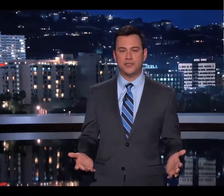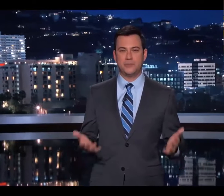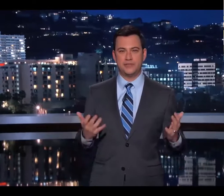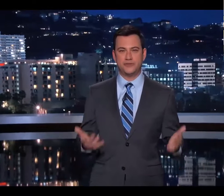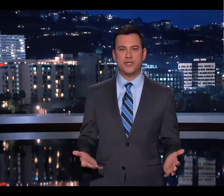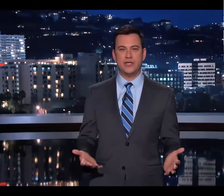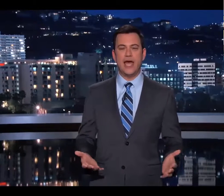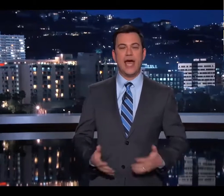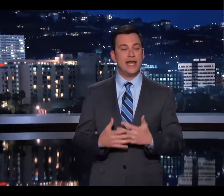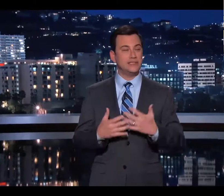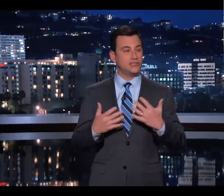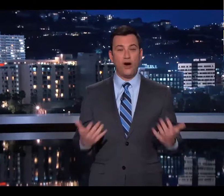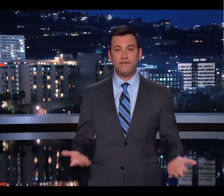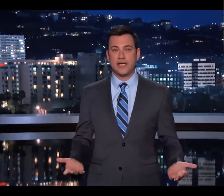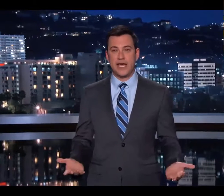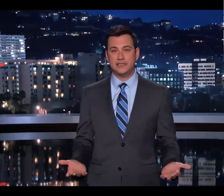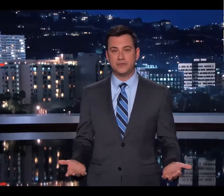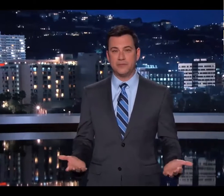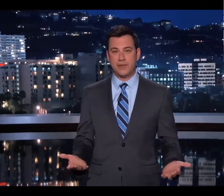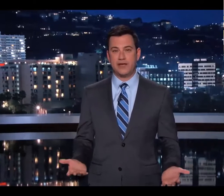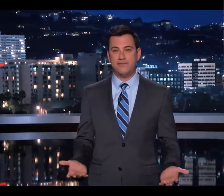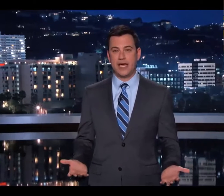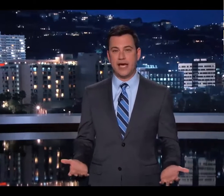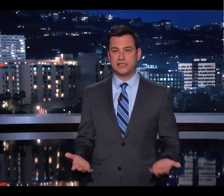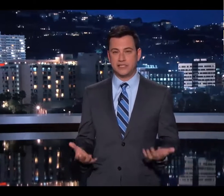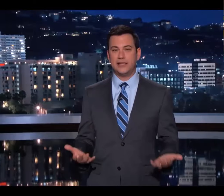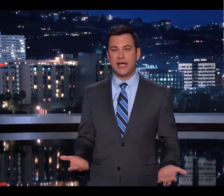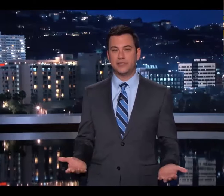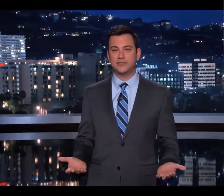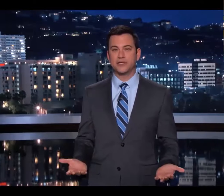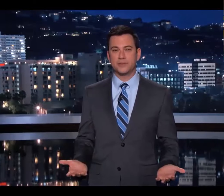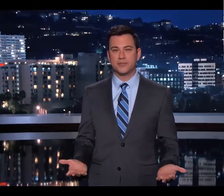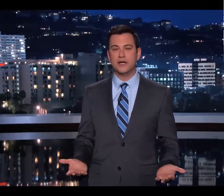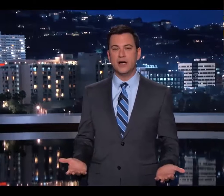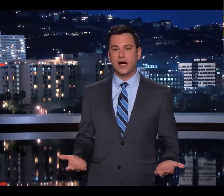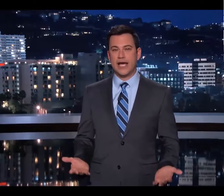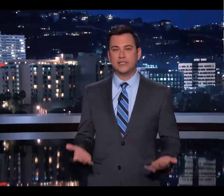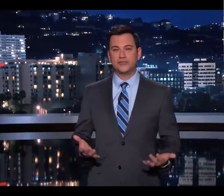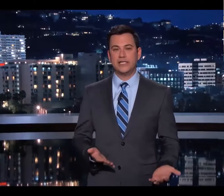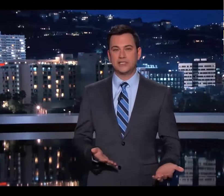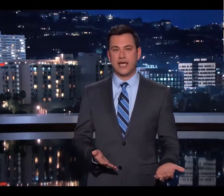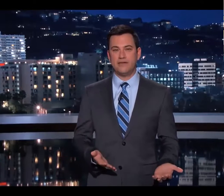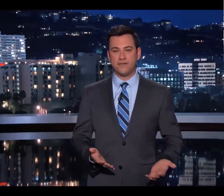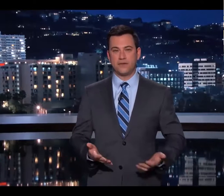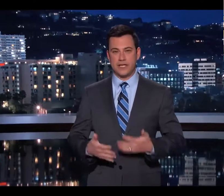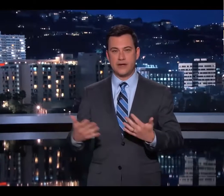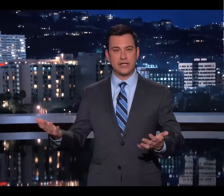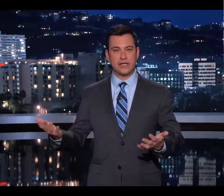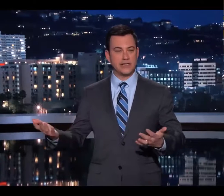pay tribute. And as is often the case with a big event, they had a sign language interpreter on hand to translate for the hearing